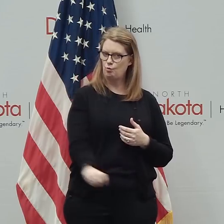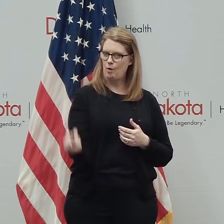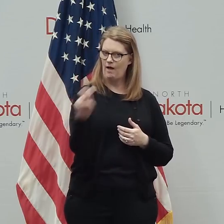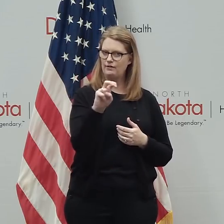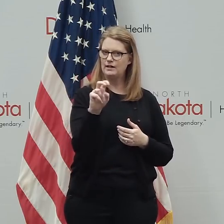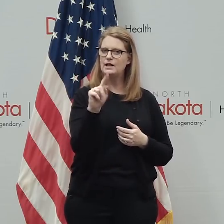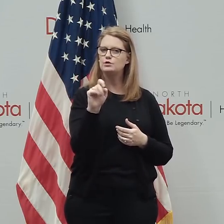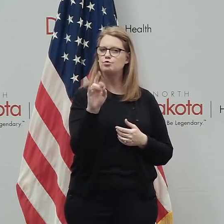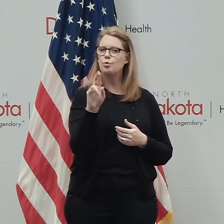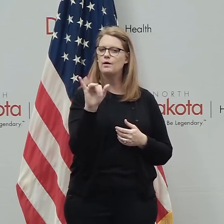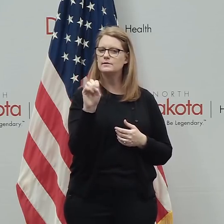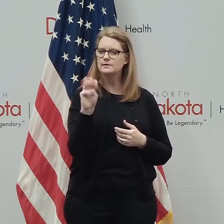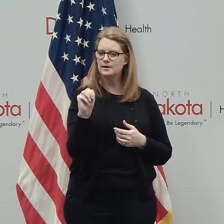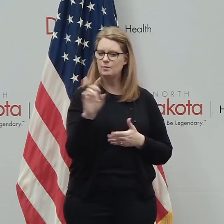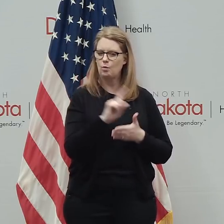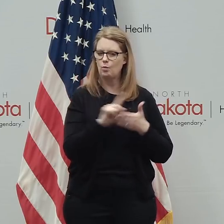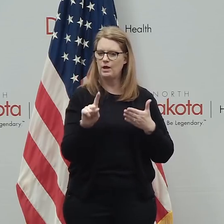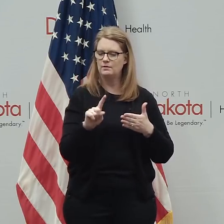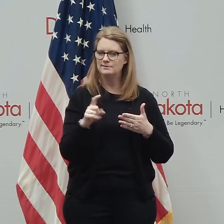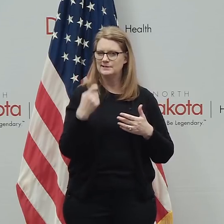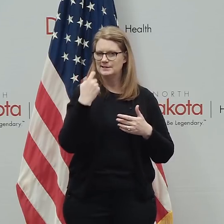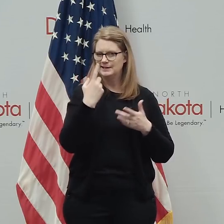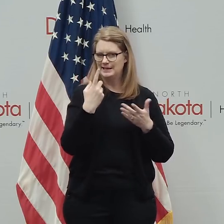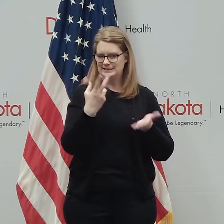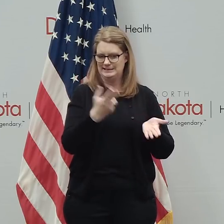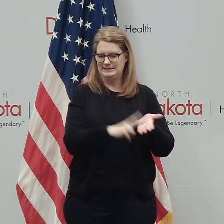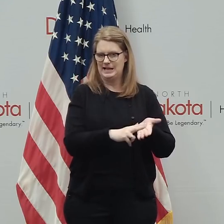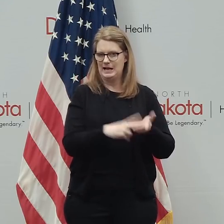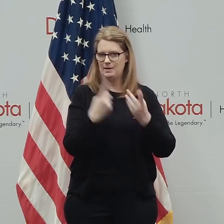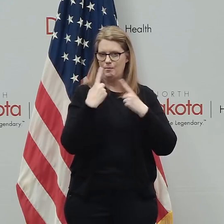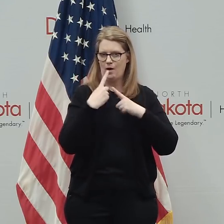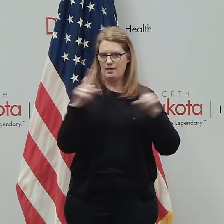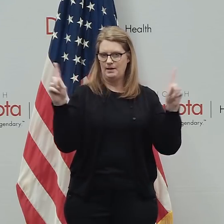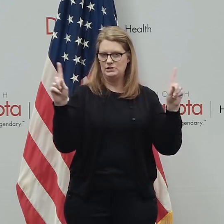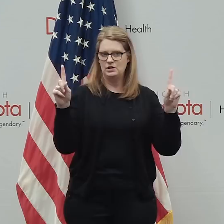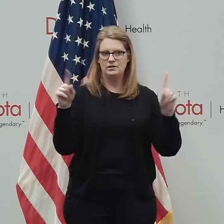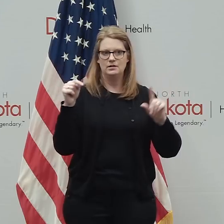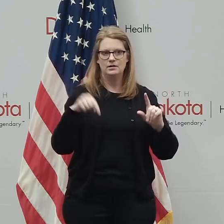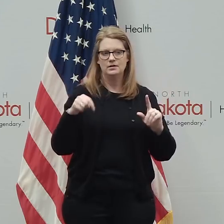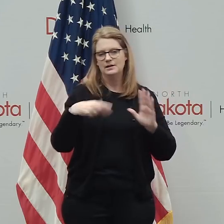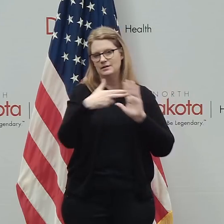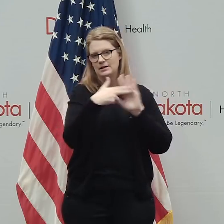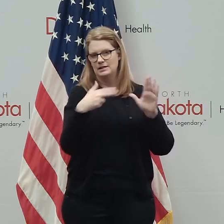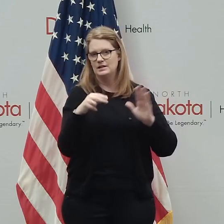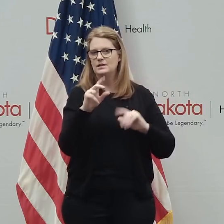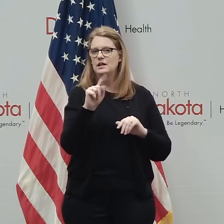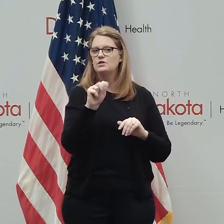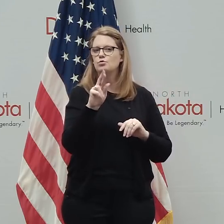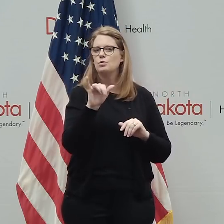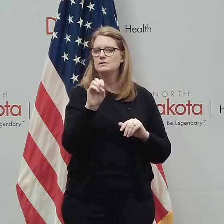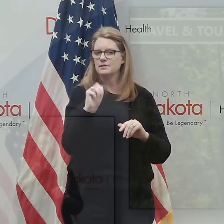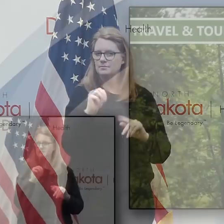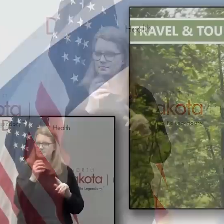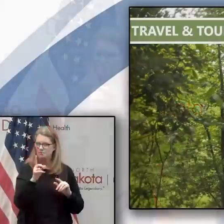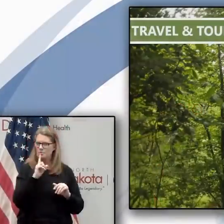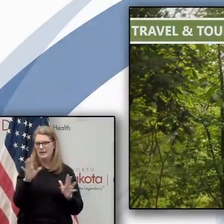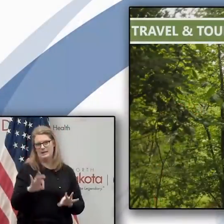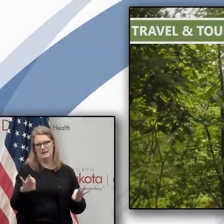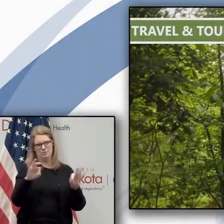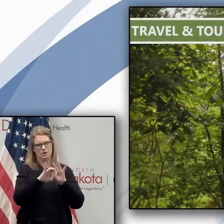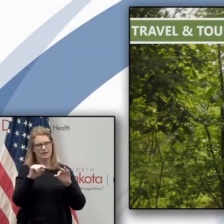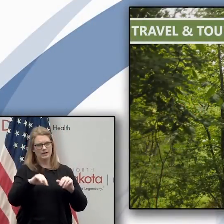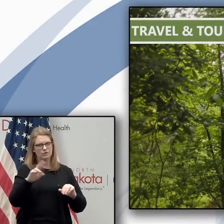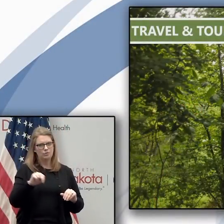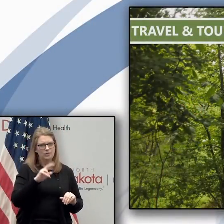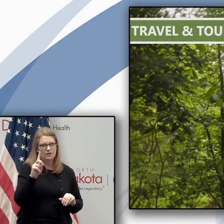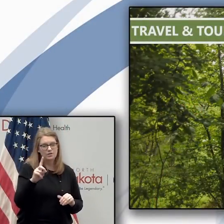in North Dakota. I signed a proclamation regarding to this, but it's highlighting that tourism is very important in North Dakota, employs